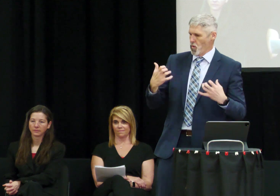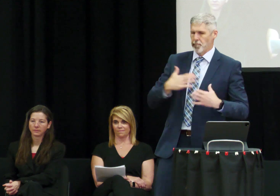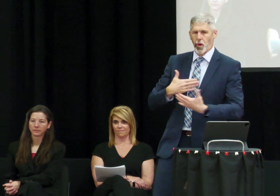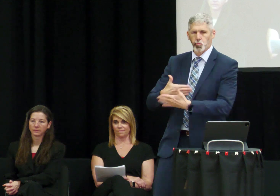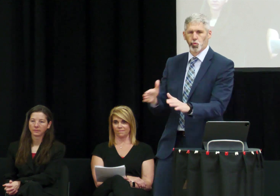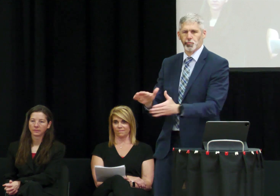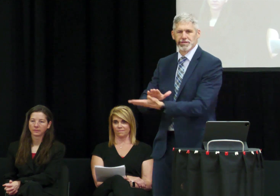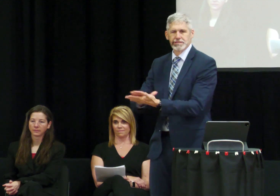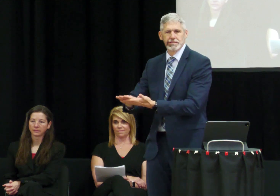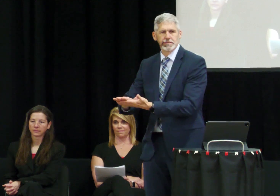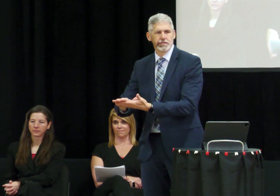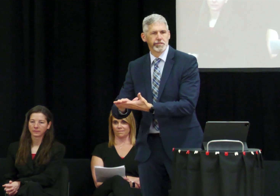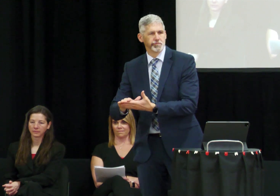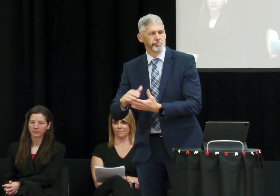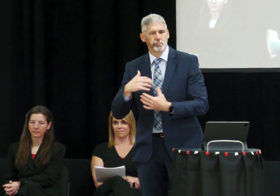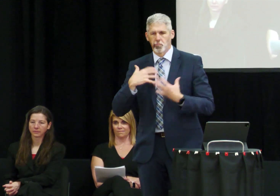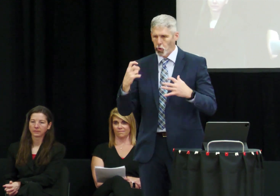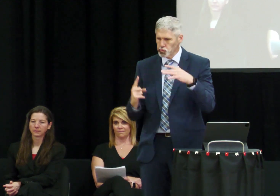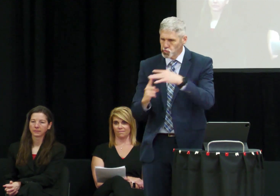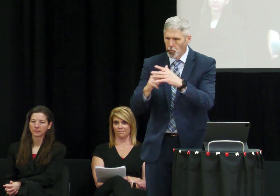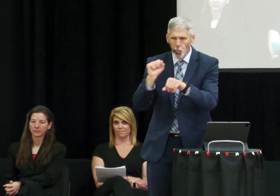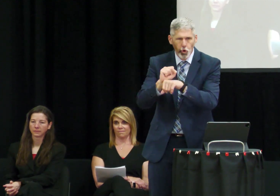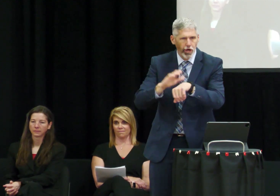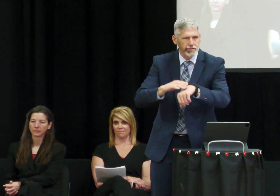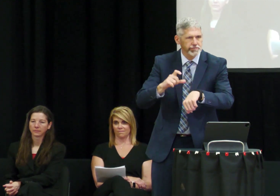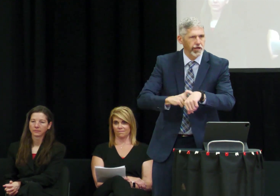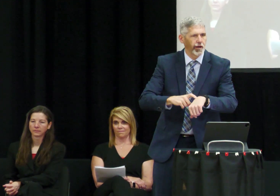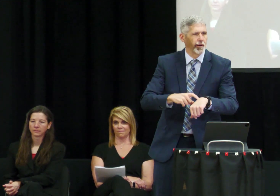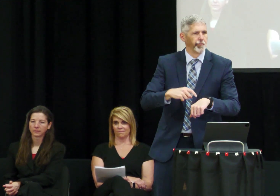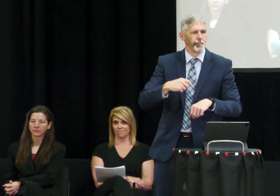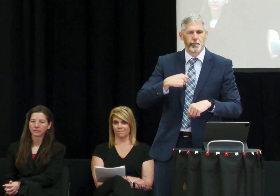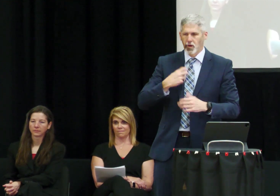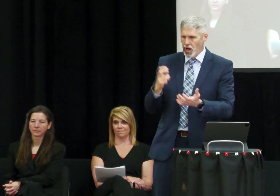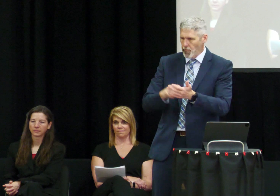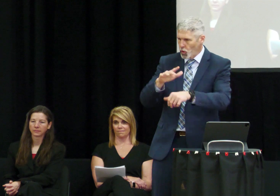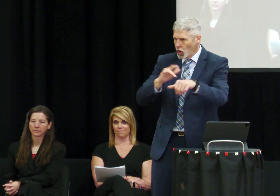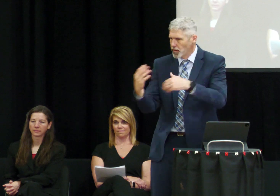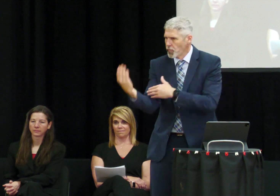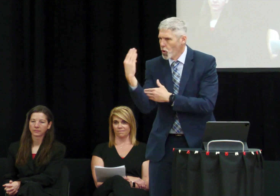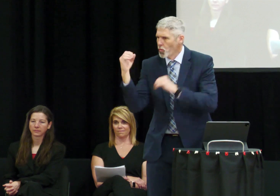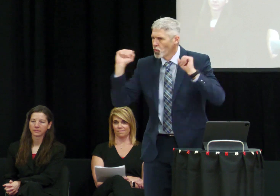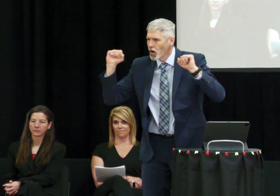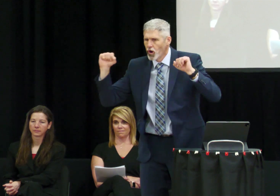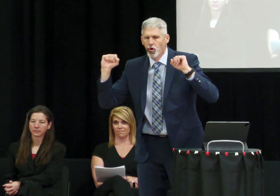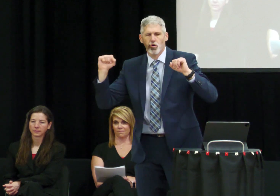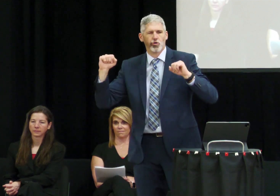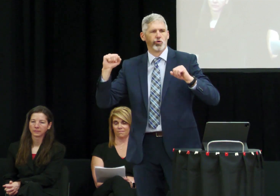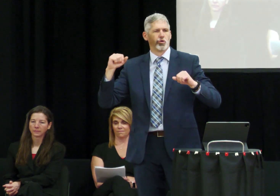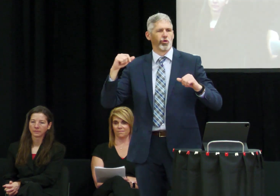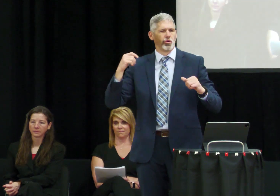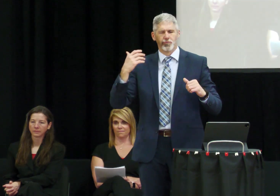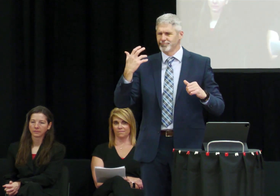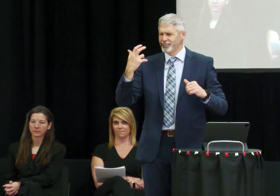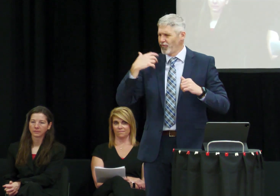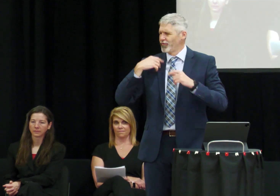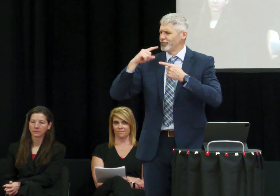you decide that you mattered. Keeping your room clean, showing up to work on time, getting up early to work